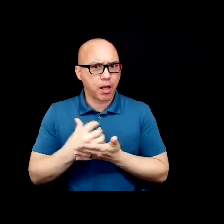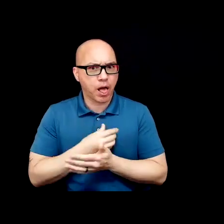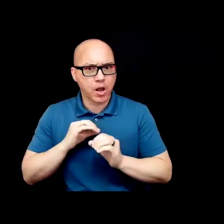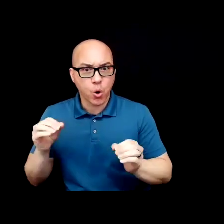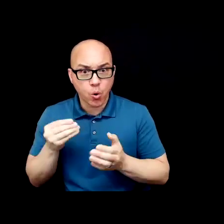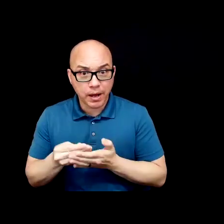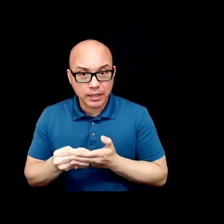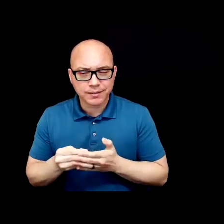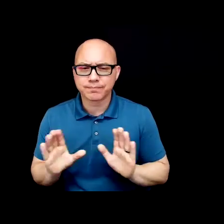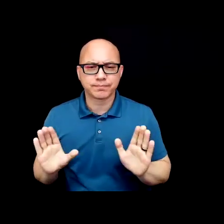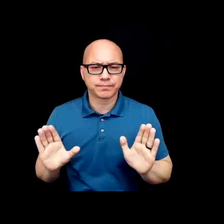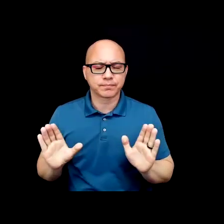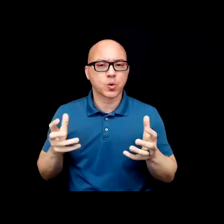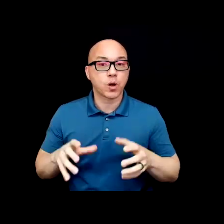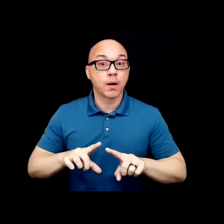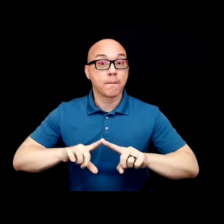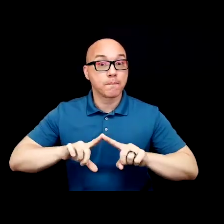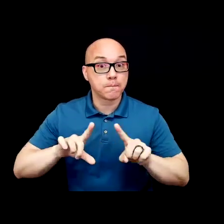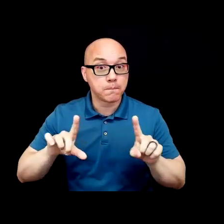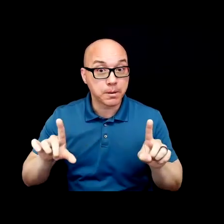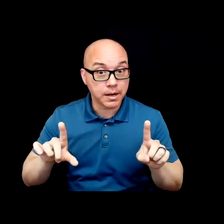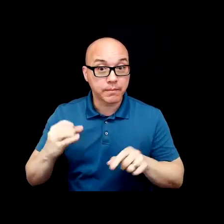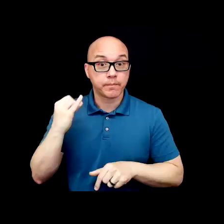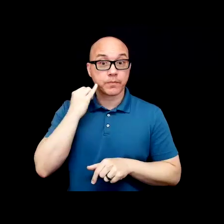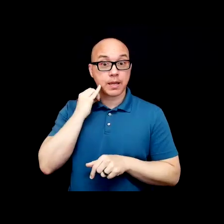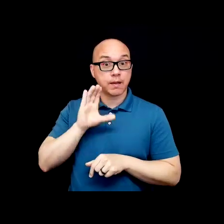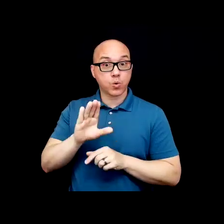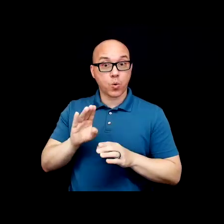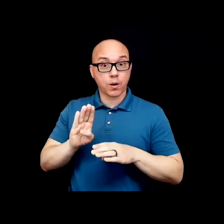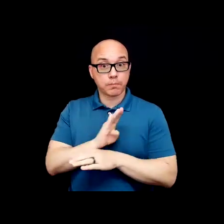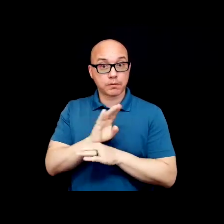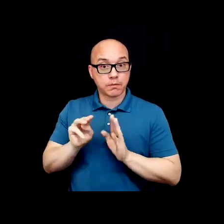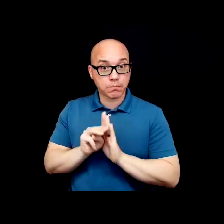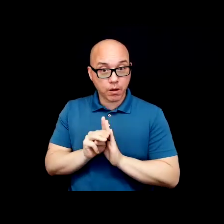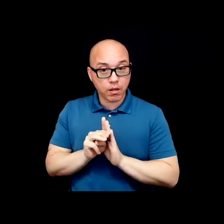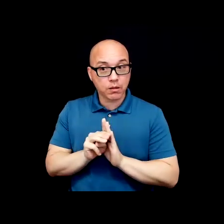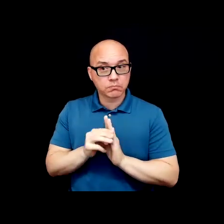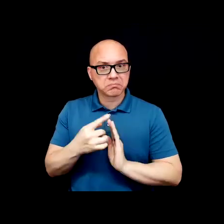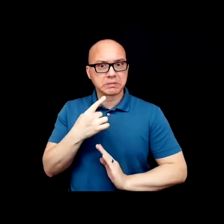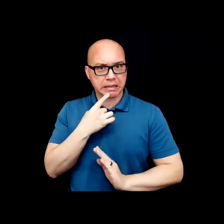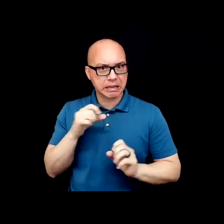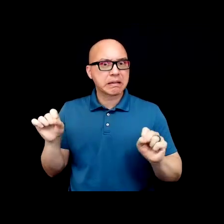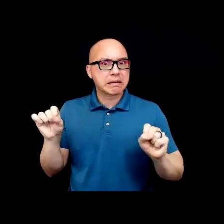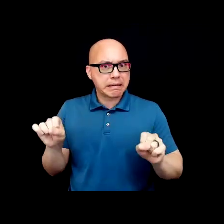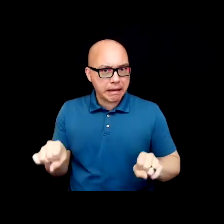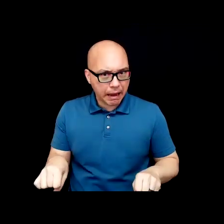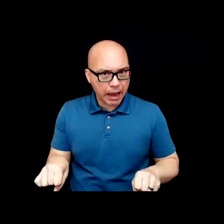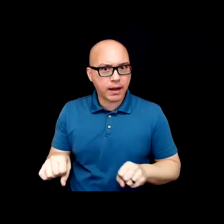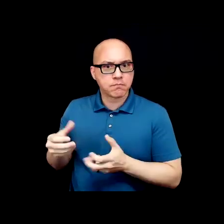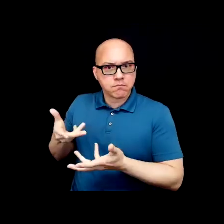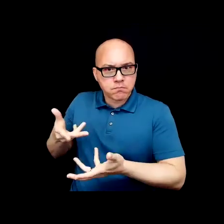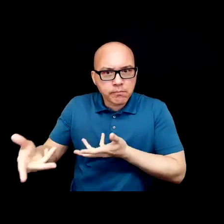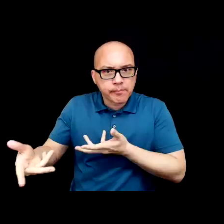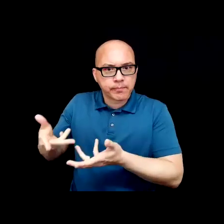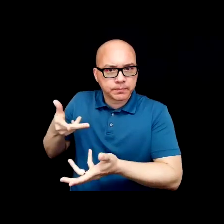if it is in your business model to nurture or court your clients before you're closing the deal, and you're taking them